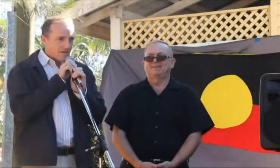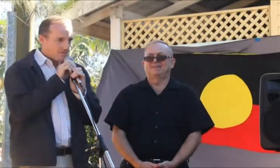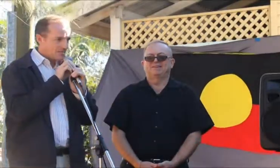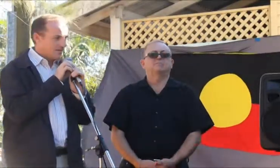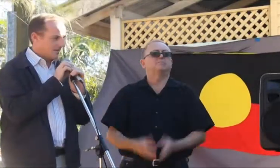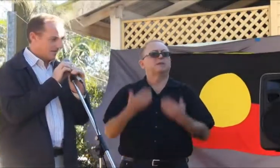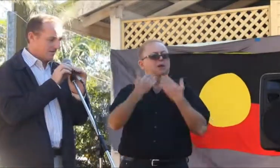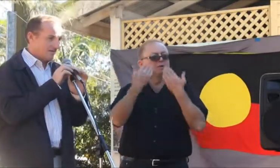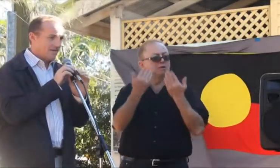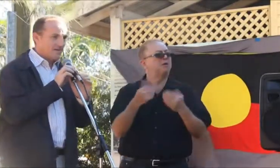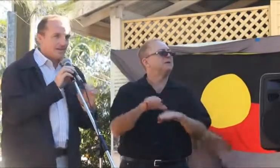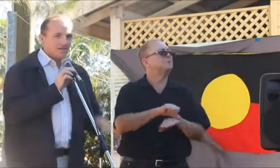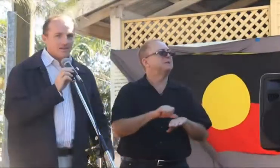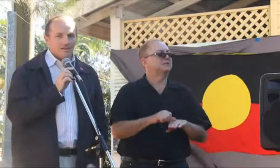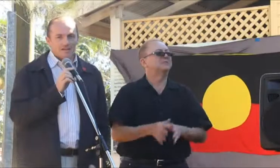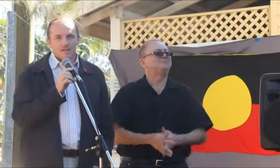Thank you, Biscuit.